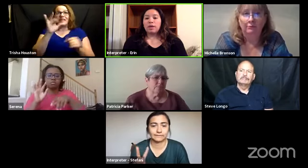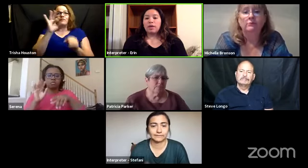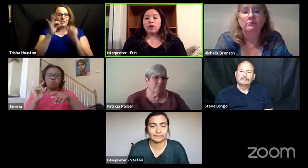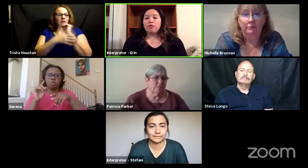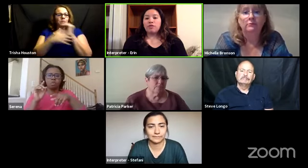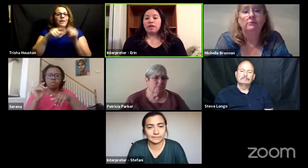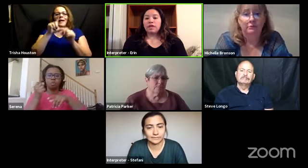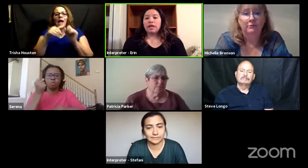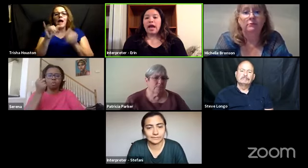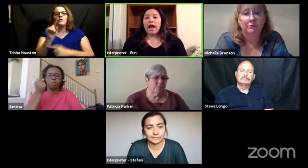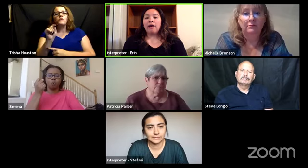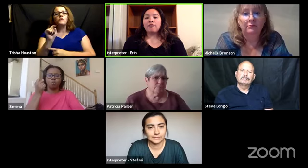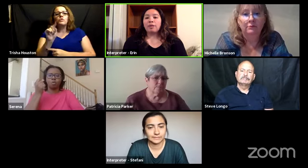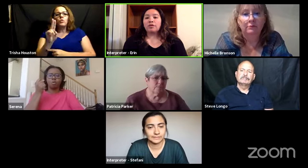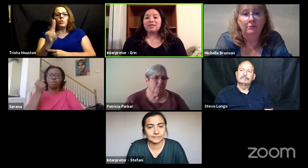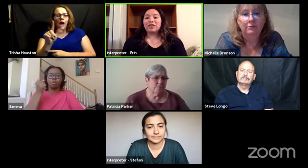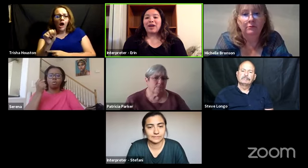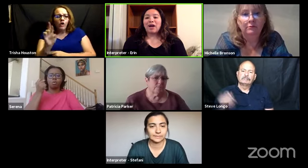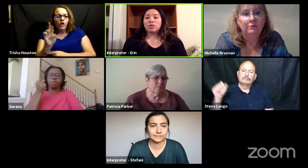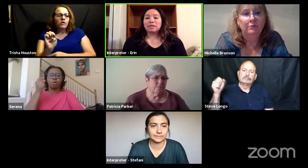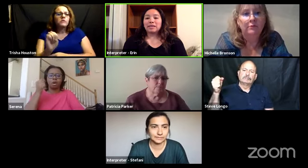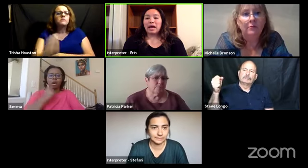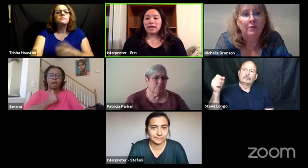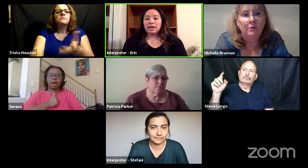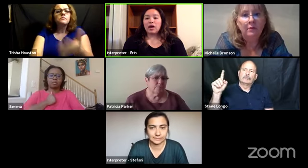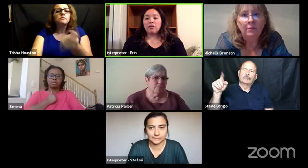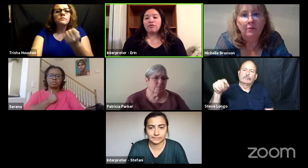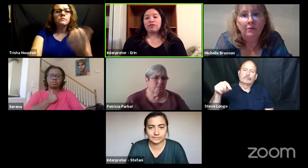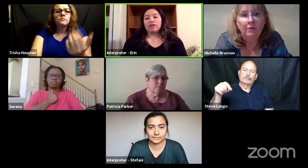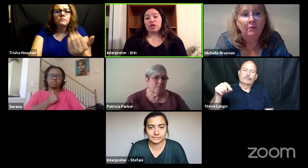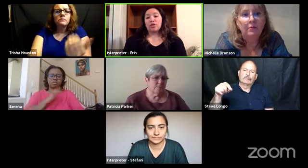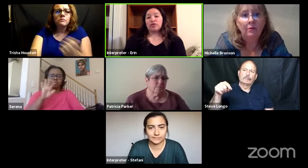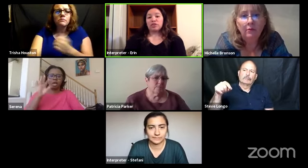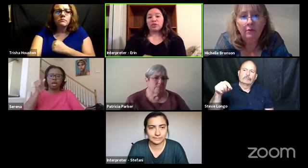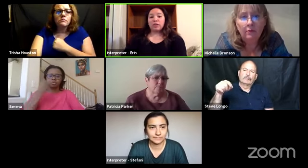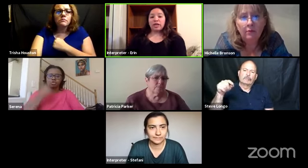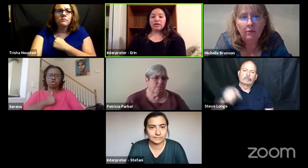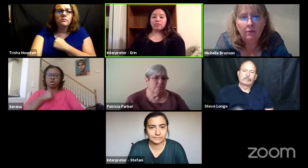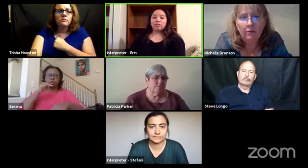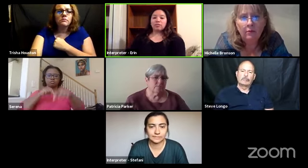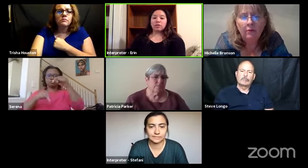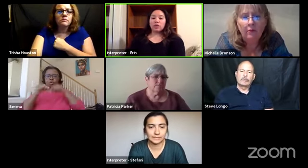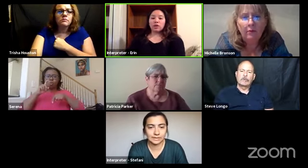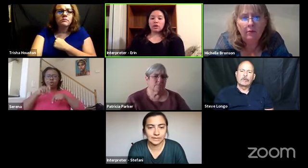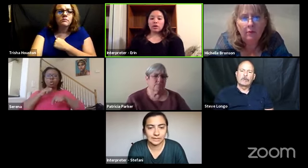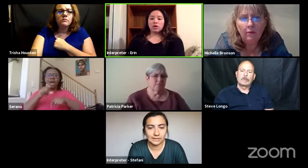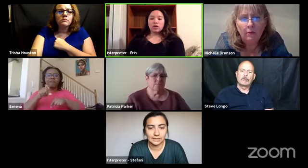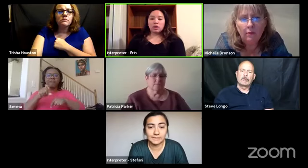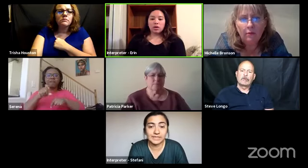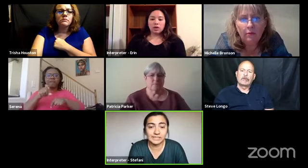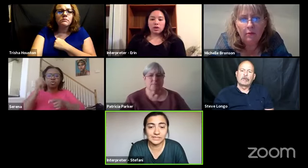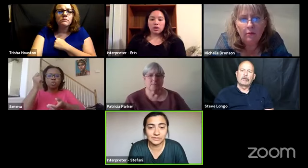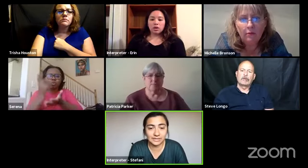And hopefully have members that are outside of Fresno or Fresno County. This is Serena.